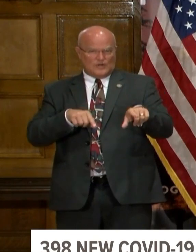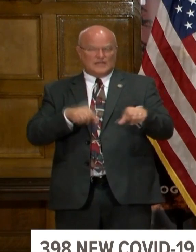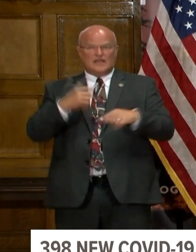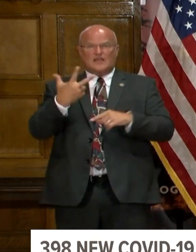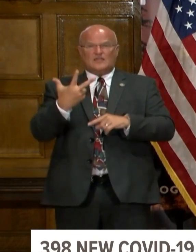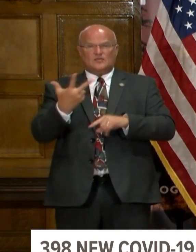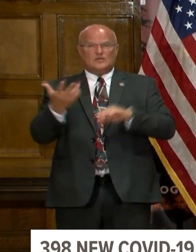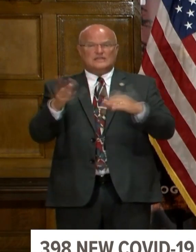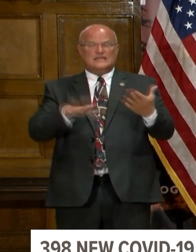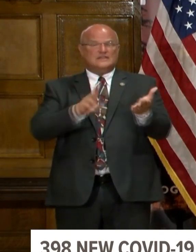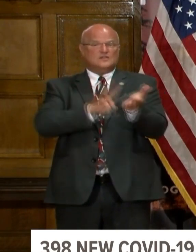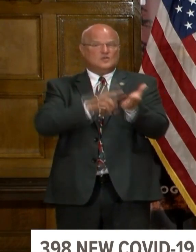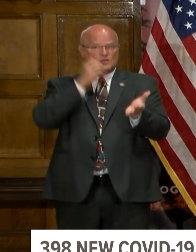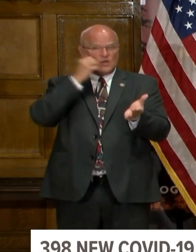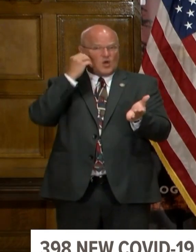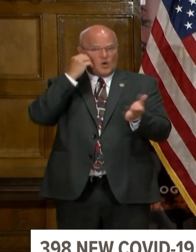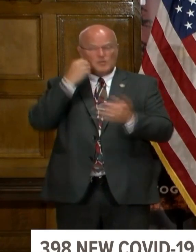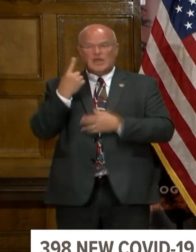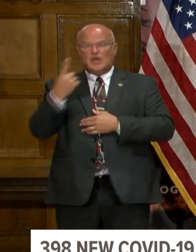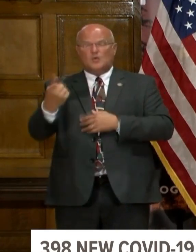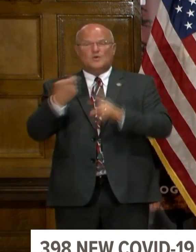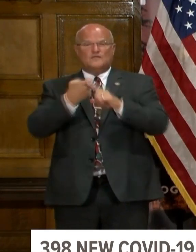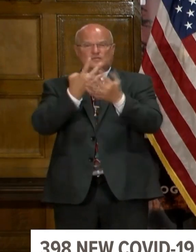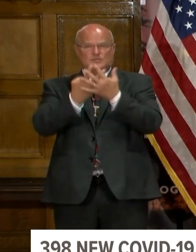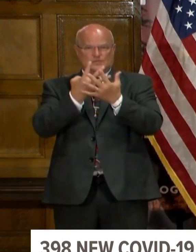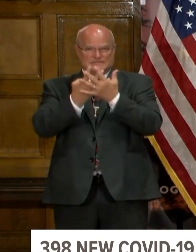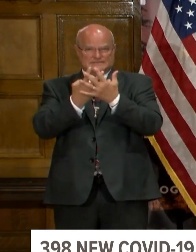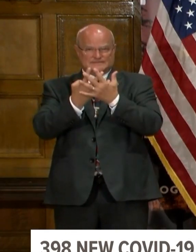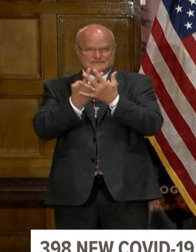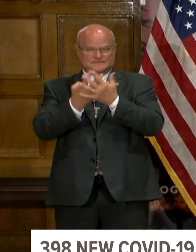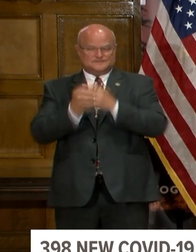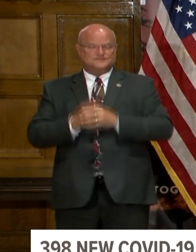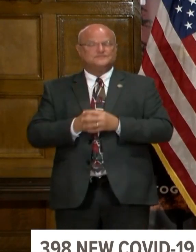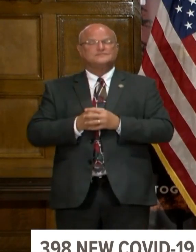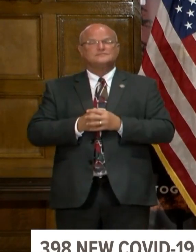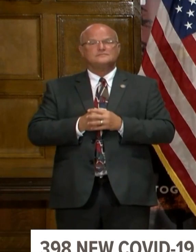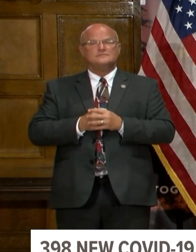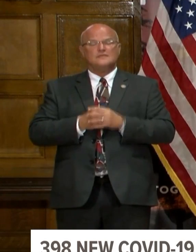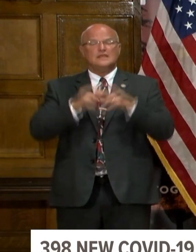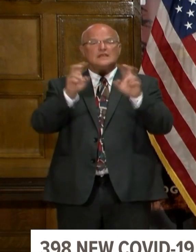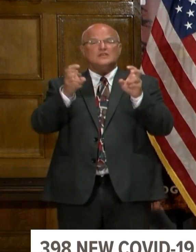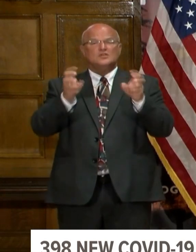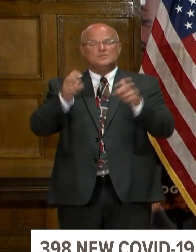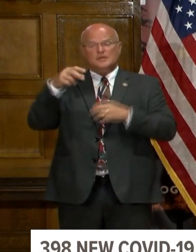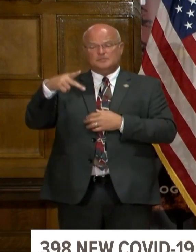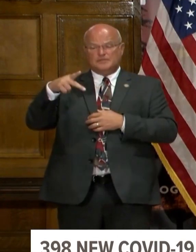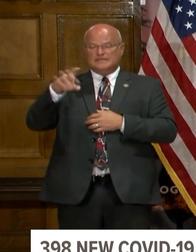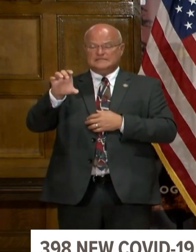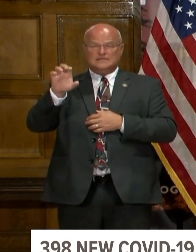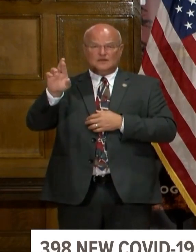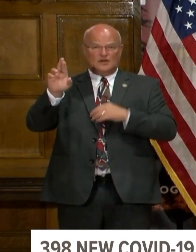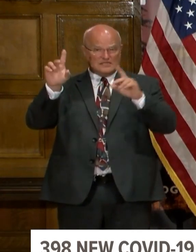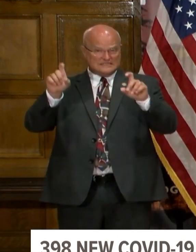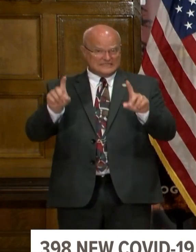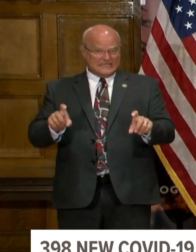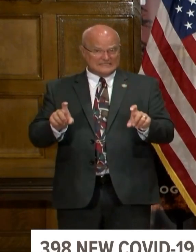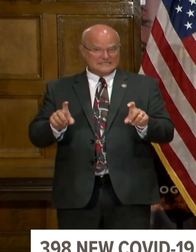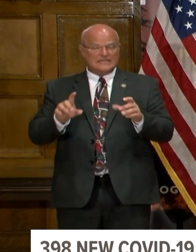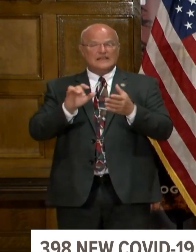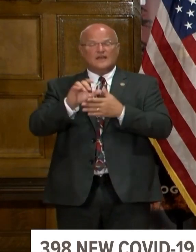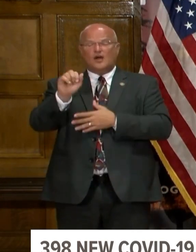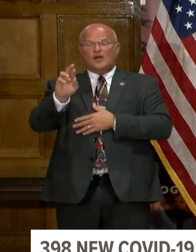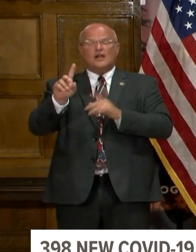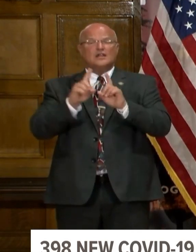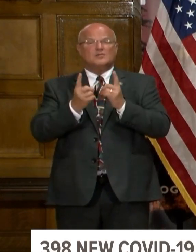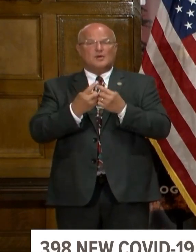3 deaths from nursing homes, and 1 from a correctional facility. In terms of the PCR testing, the